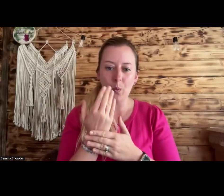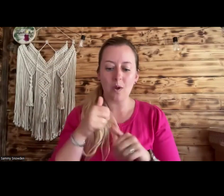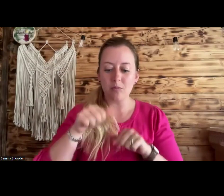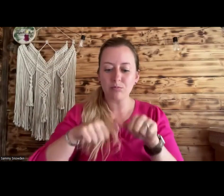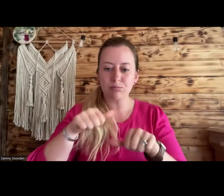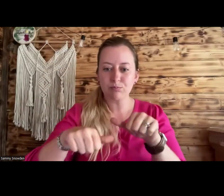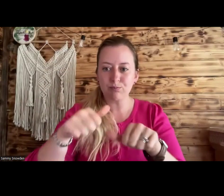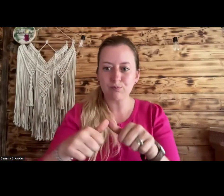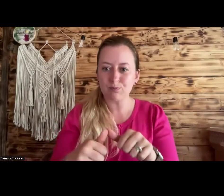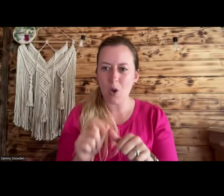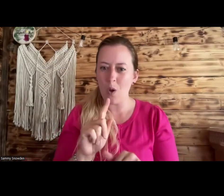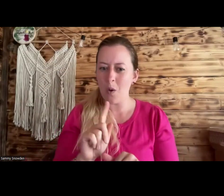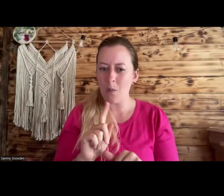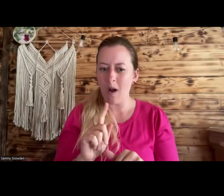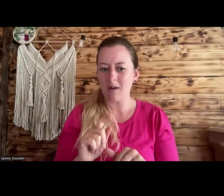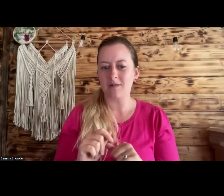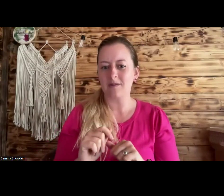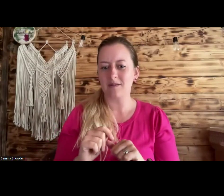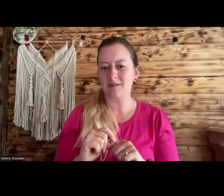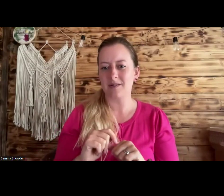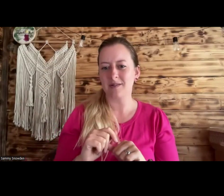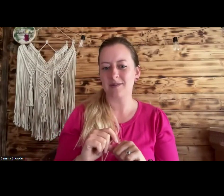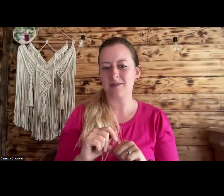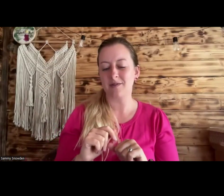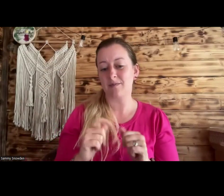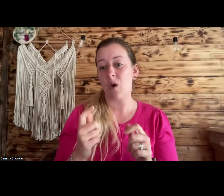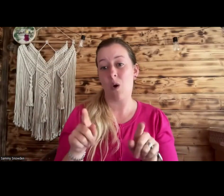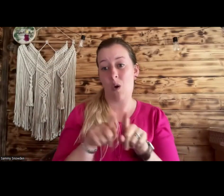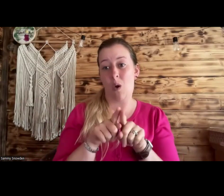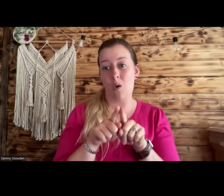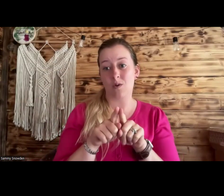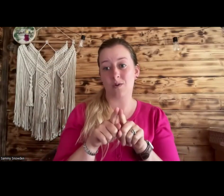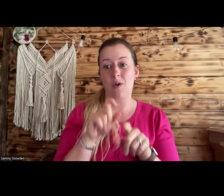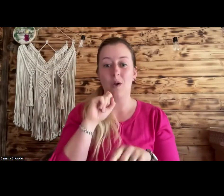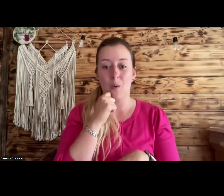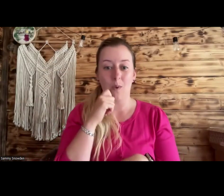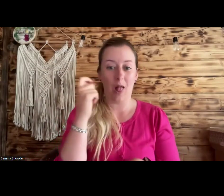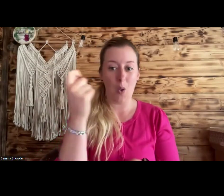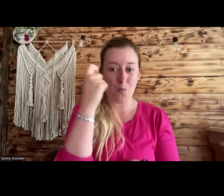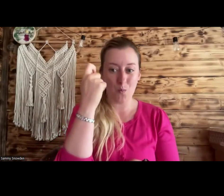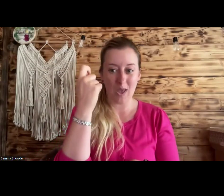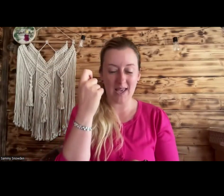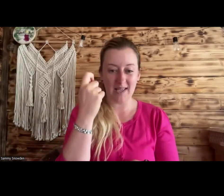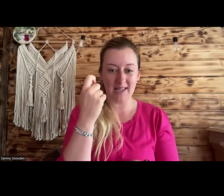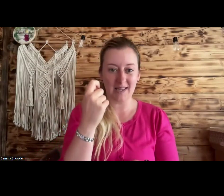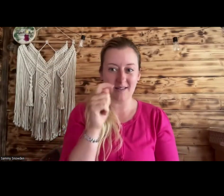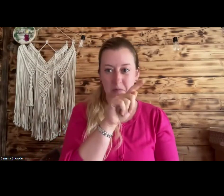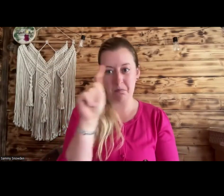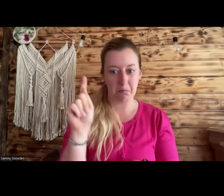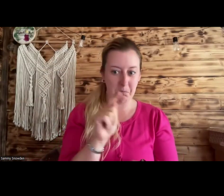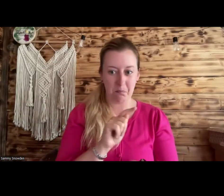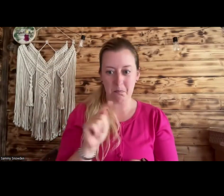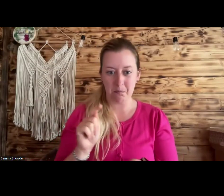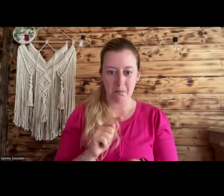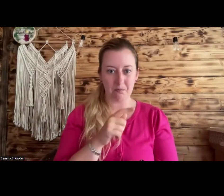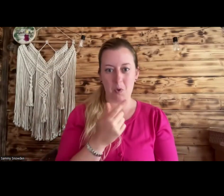that'll be exciting. And we are going to do a prize draw tonight as well for some free Panangas, which is like similar to a